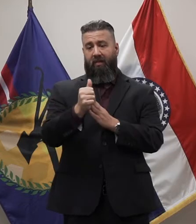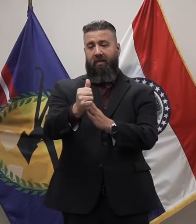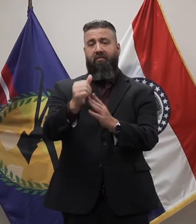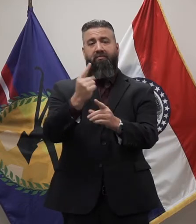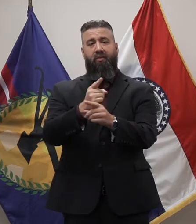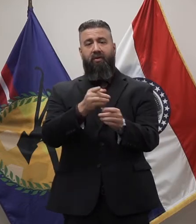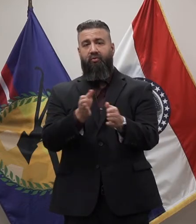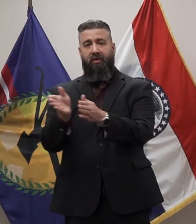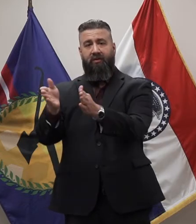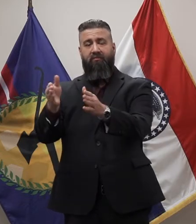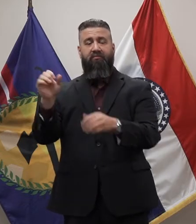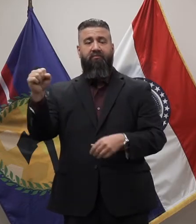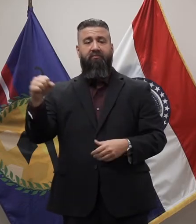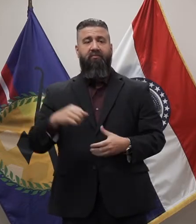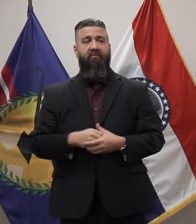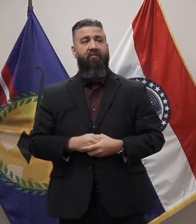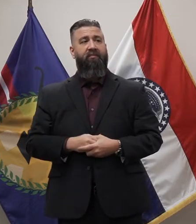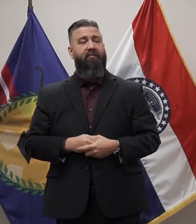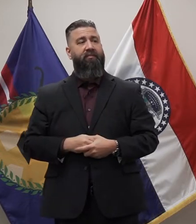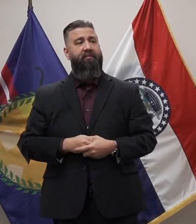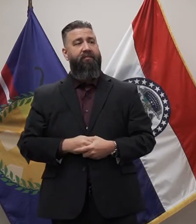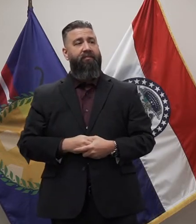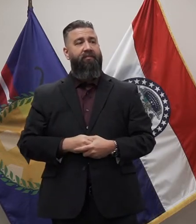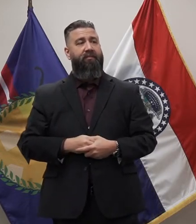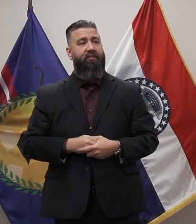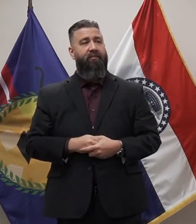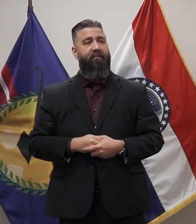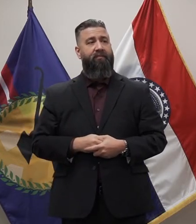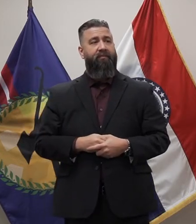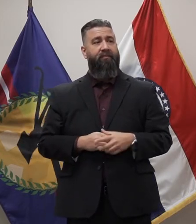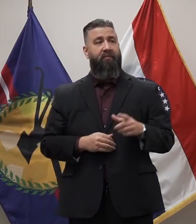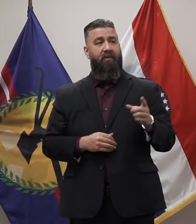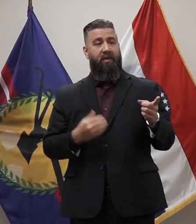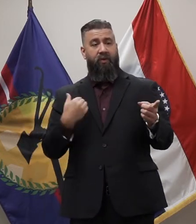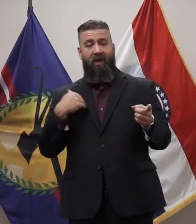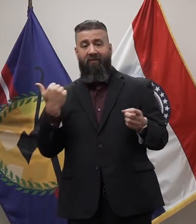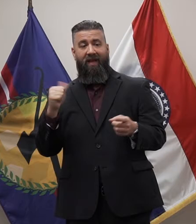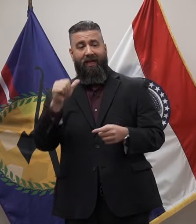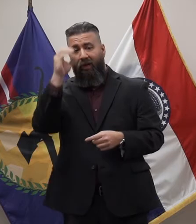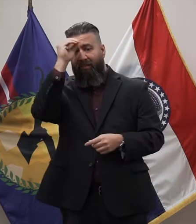direction. Did you have any input at all in the selection process?